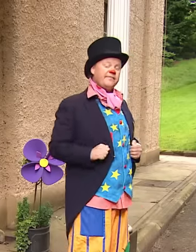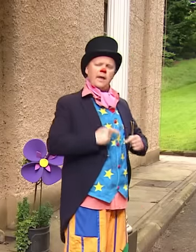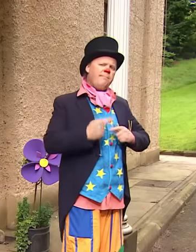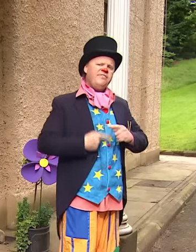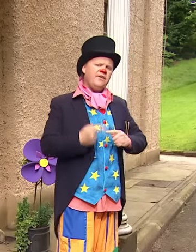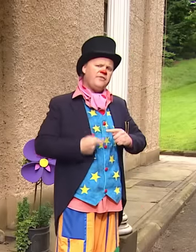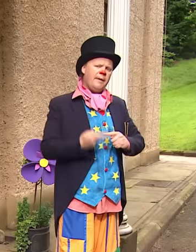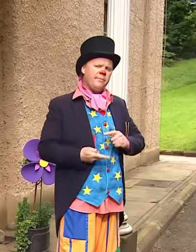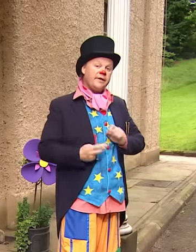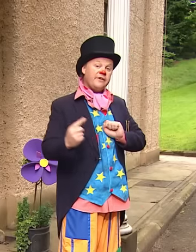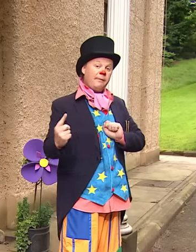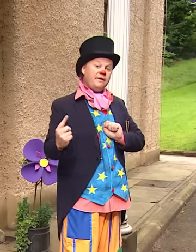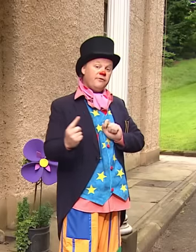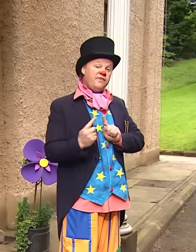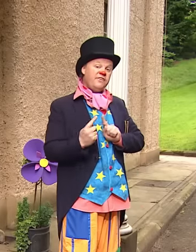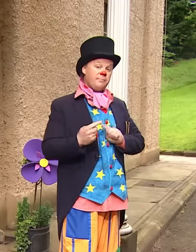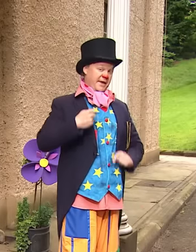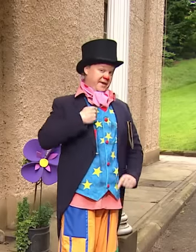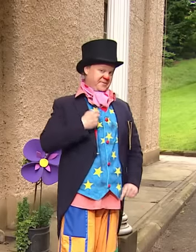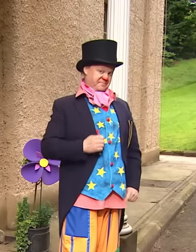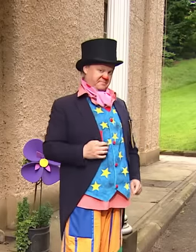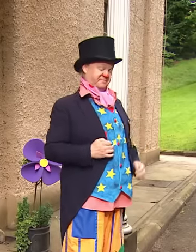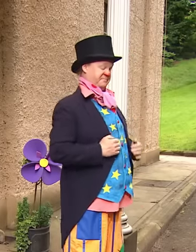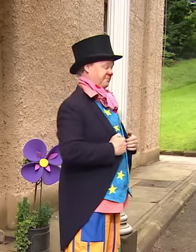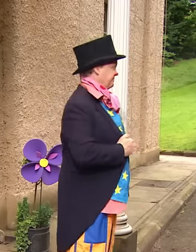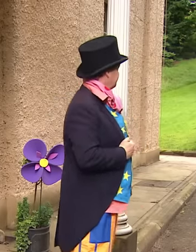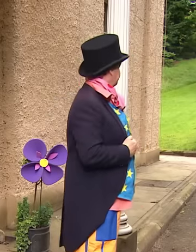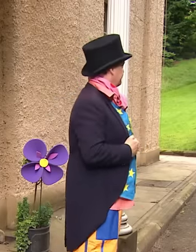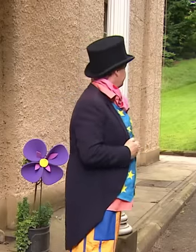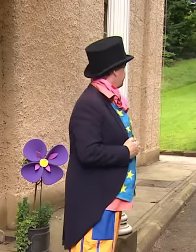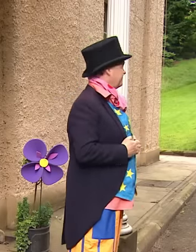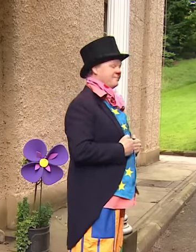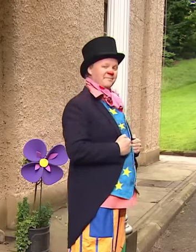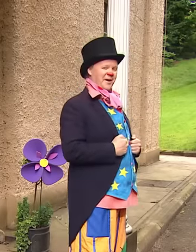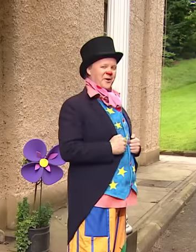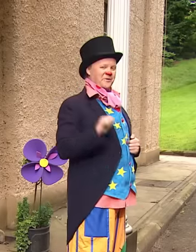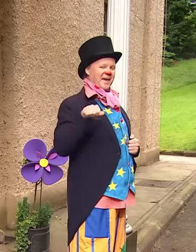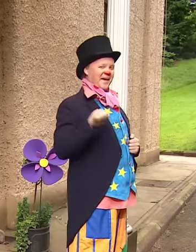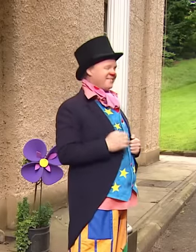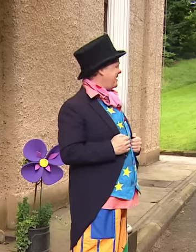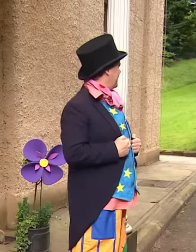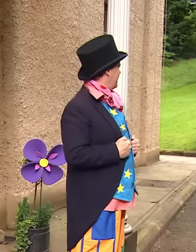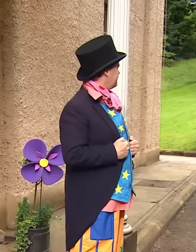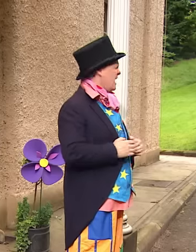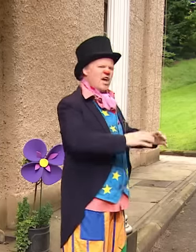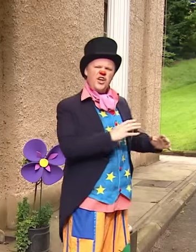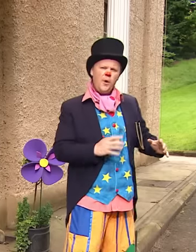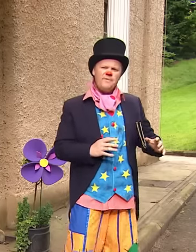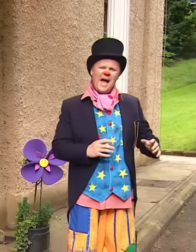Yes, Mr Tumble is coming to visit me. He'll be here soon. Oh, yes. You know,